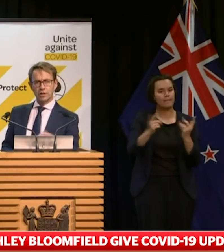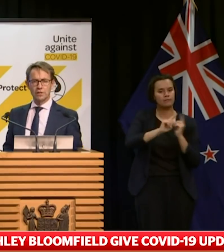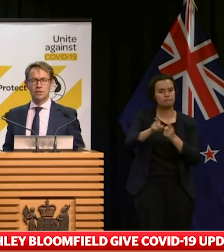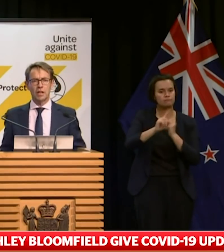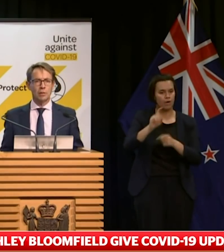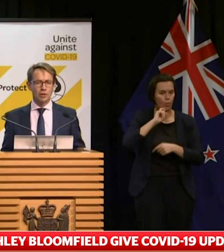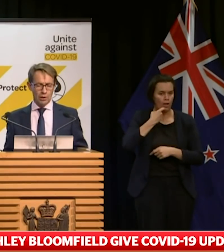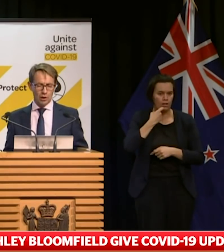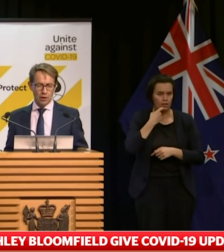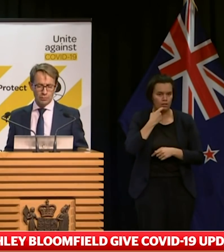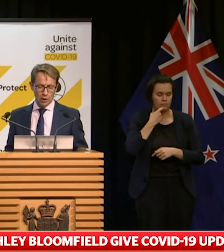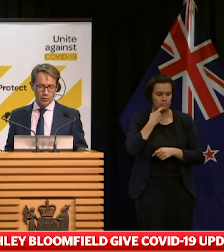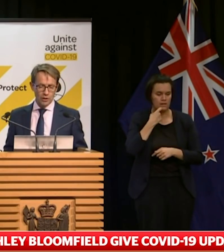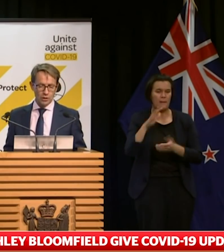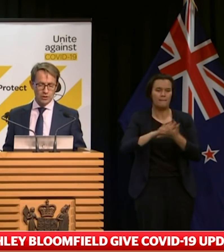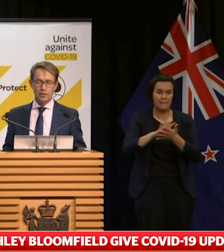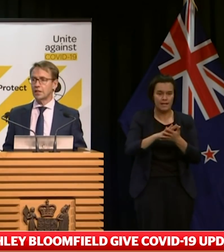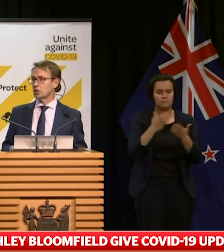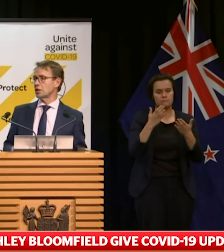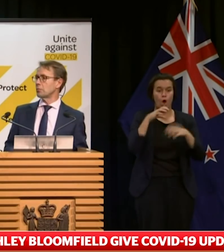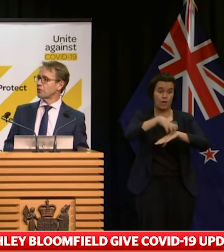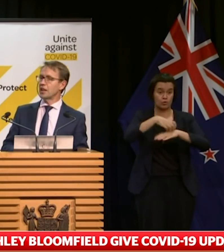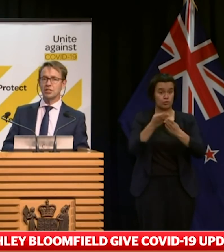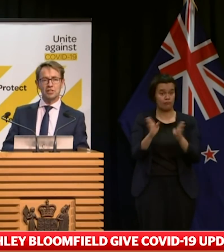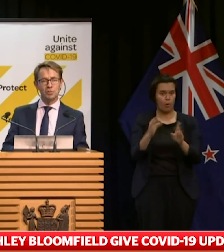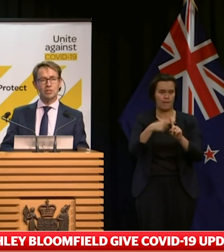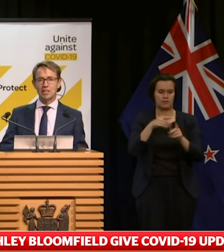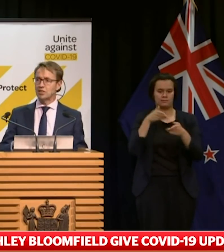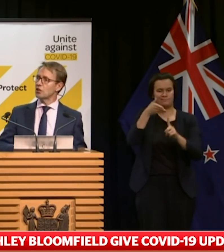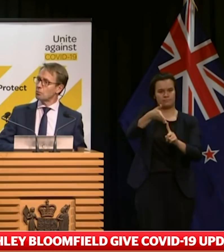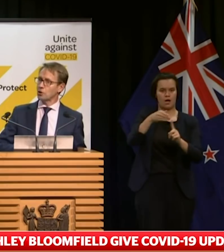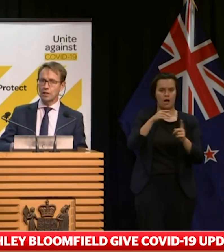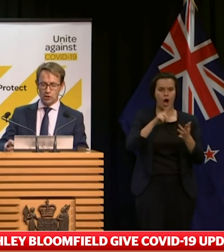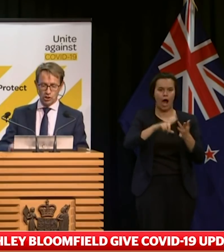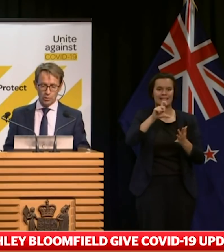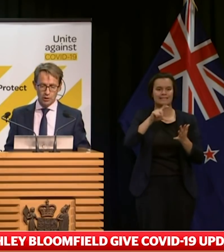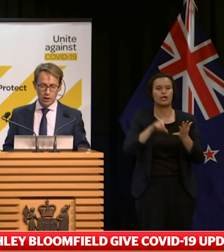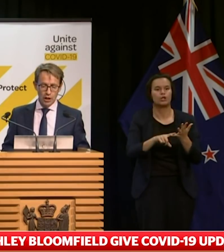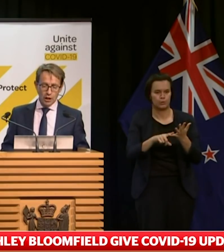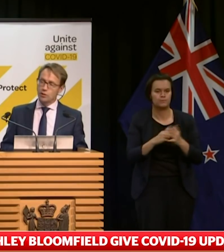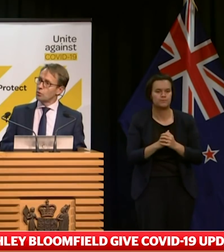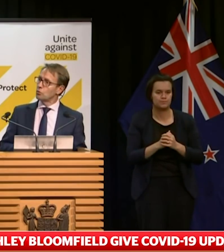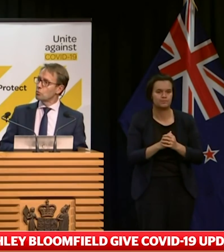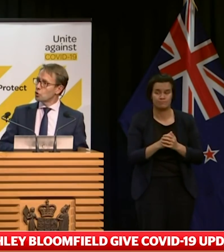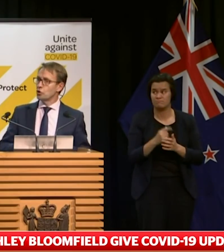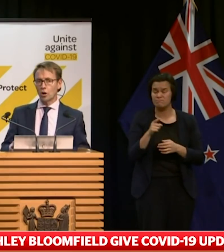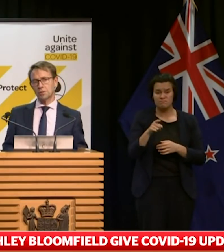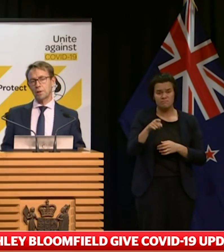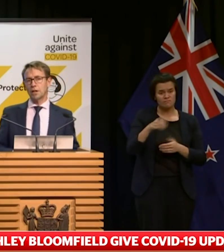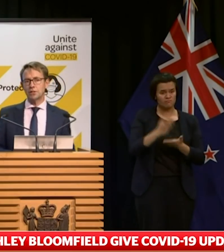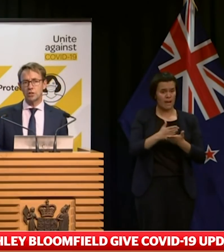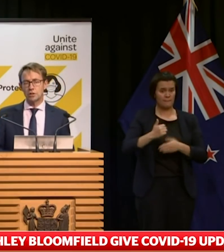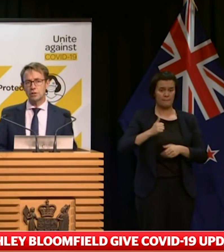last week, and that's the table at the below there, you can see that actually the number of cases was less than the modelling had shown. There were more